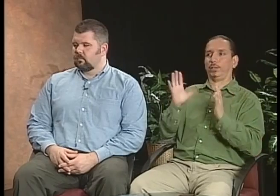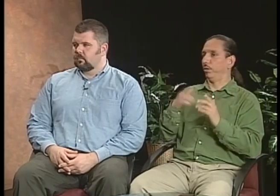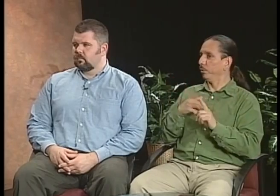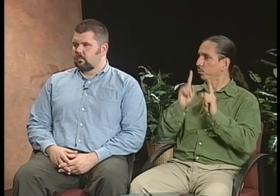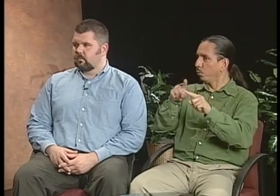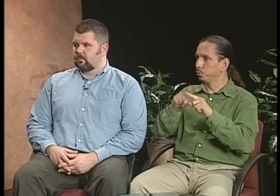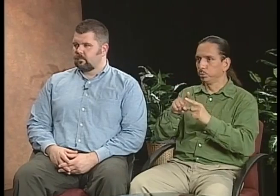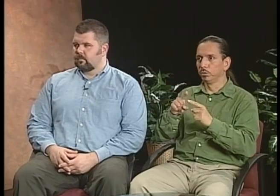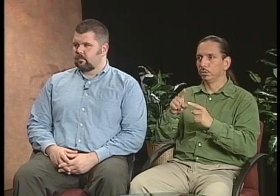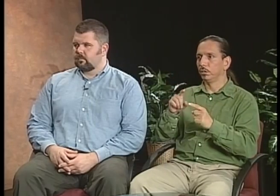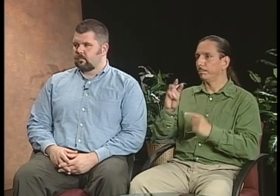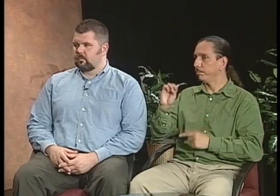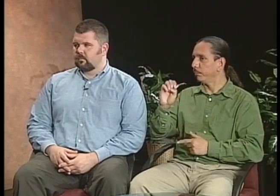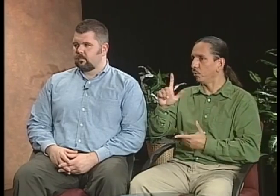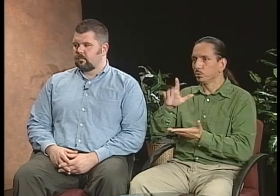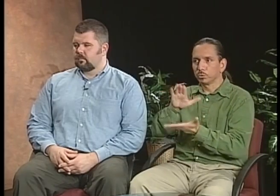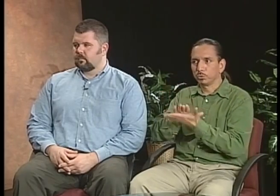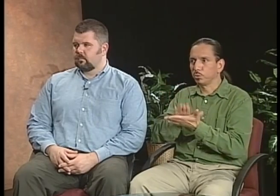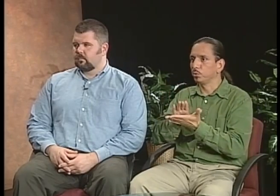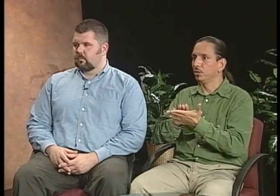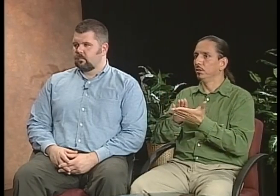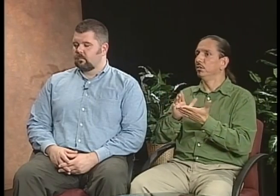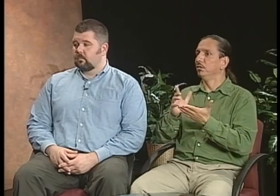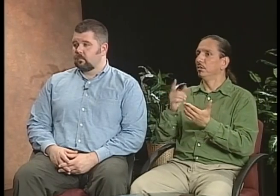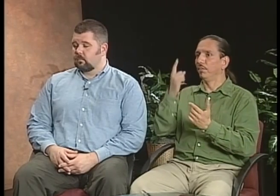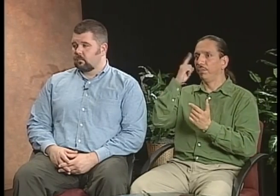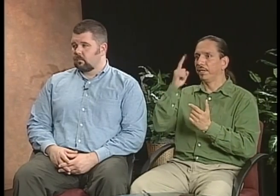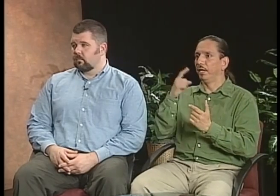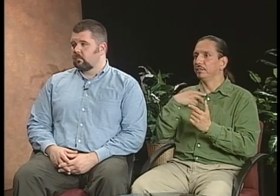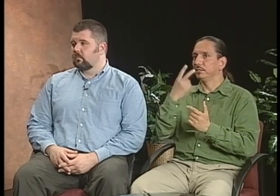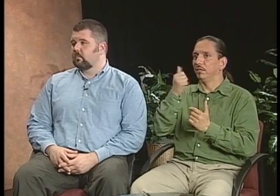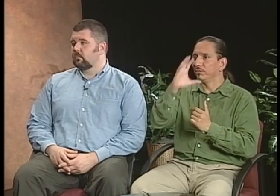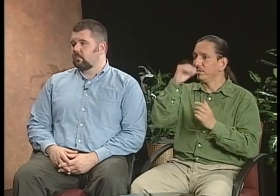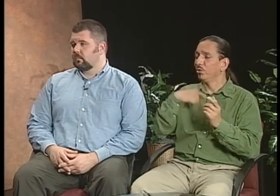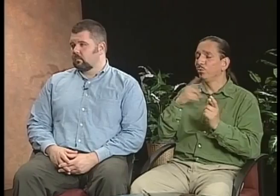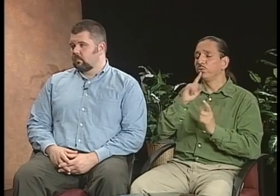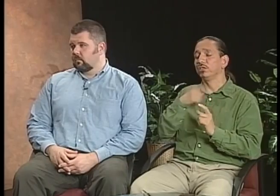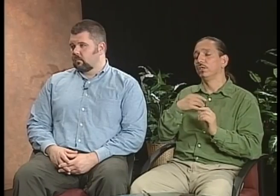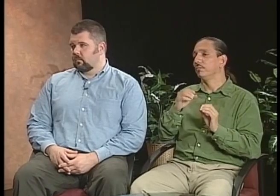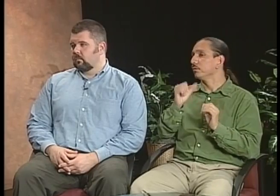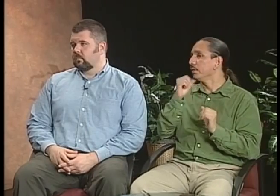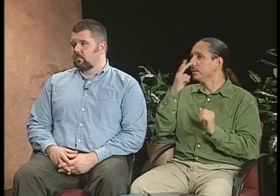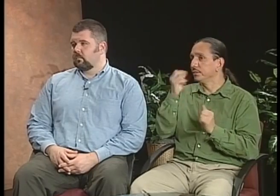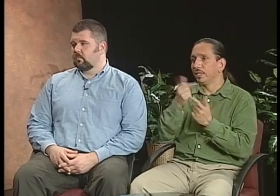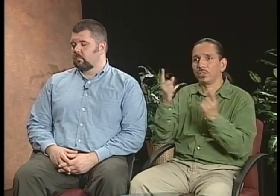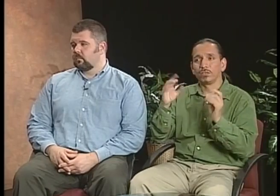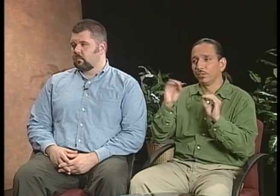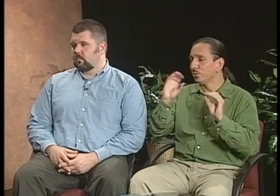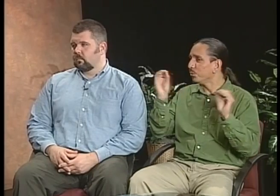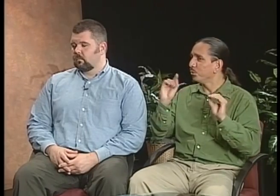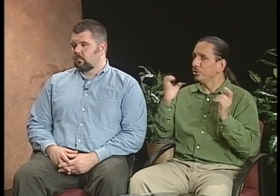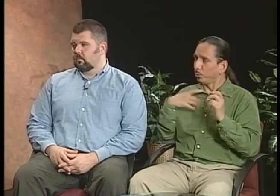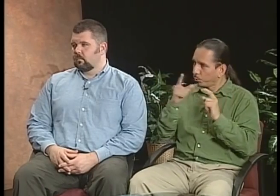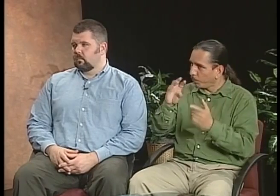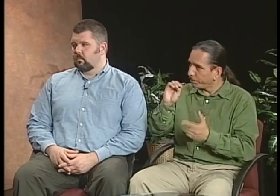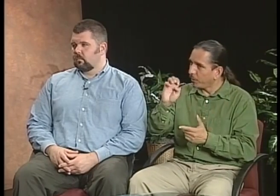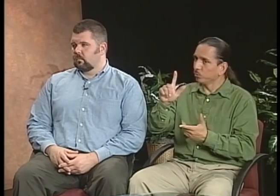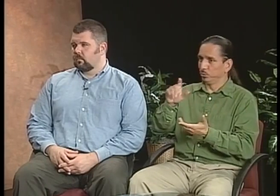Well, my boyfriend was trying to strangle me. He doesn't want me to go to modeling school whatsoever. And I keep trying to assure him I'm